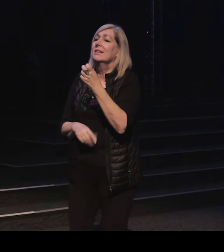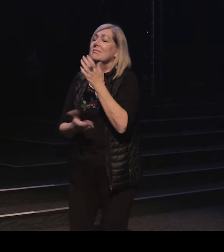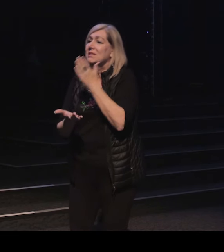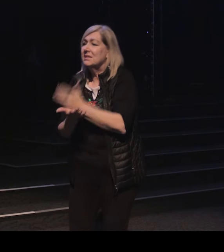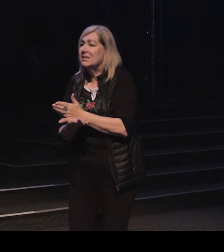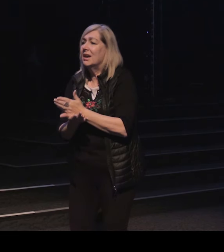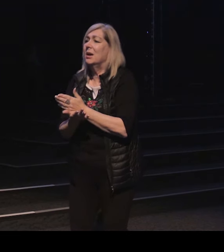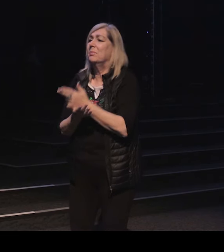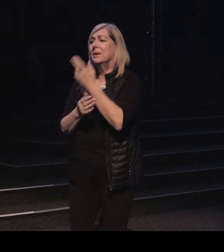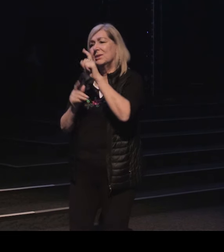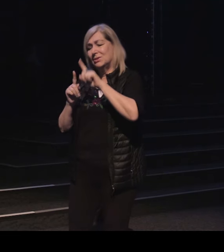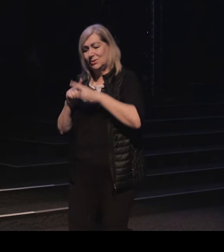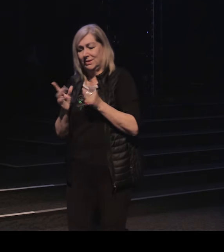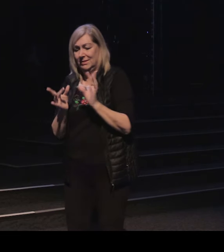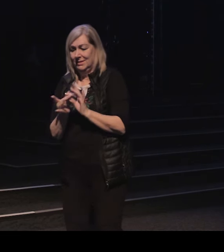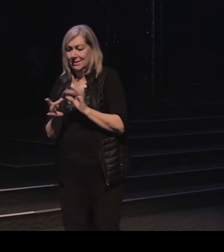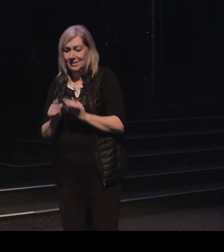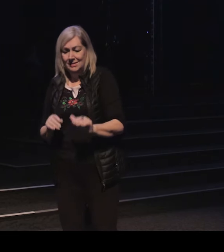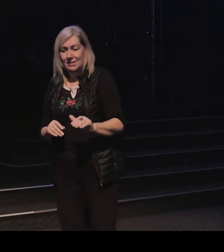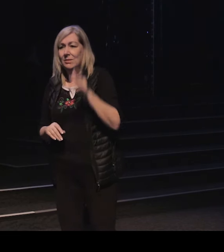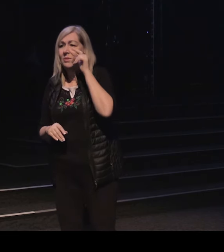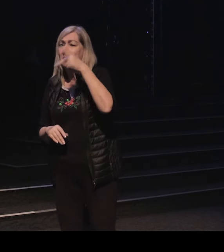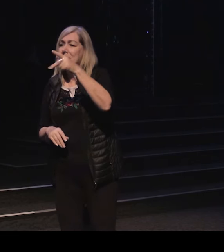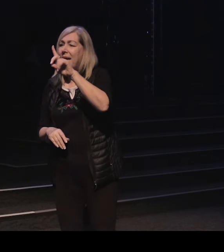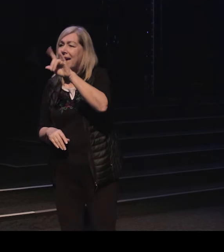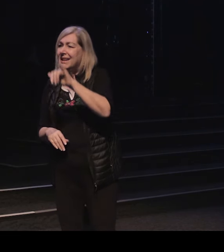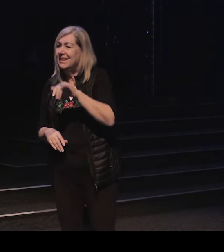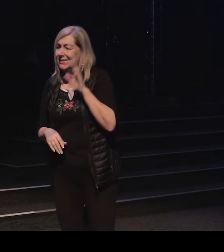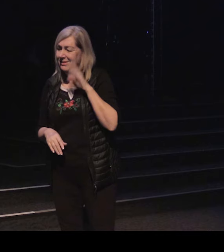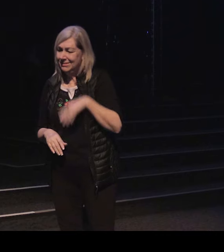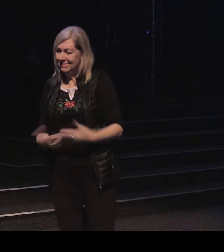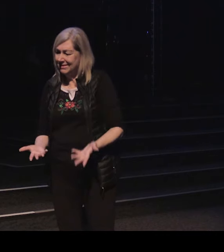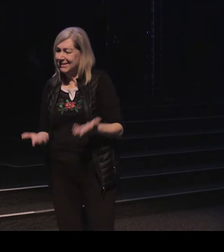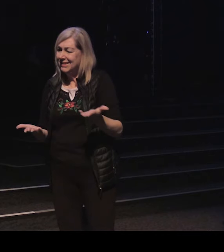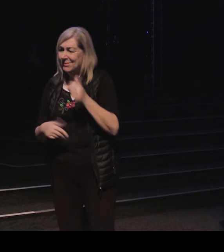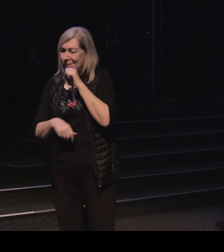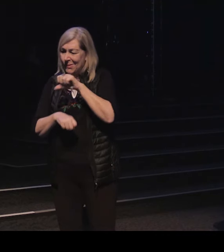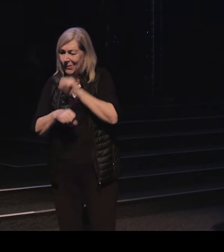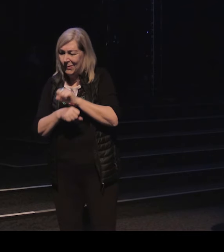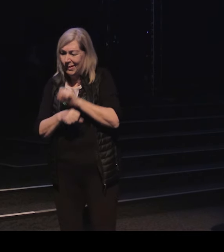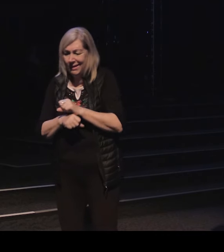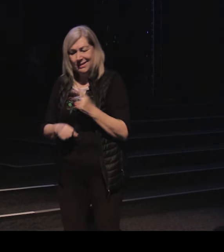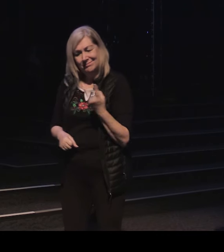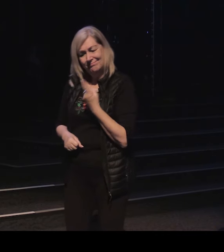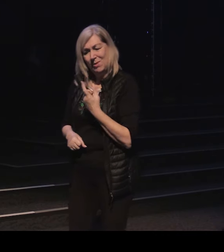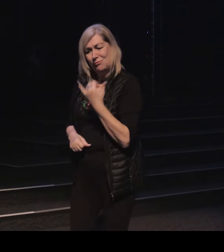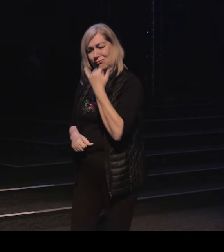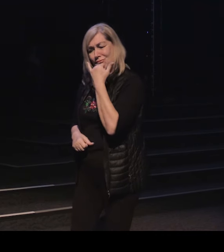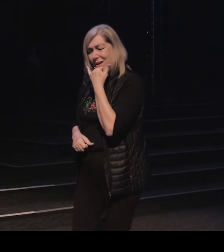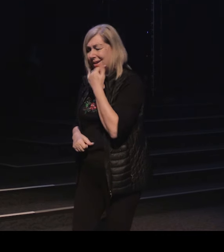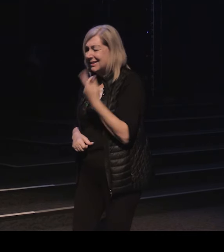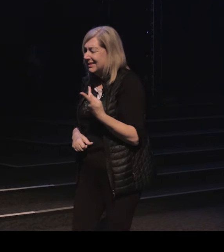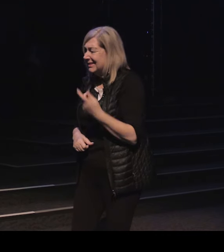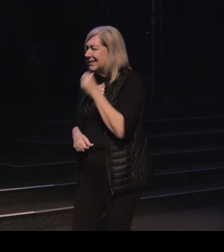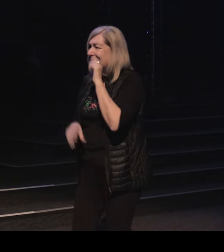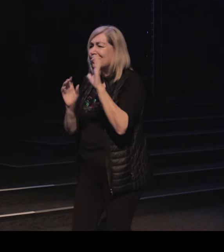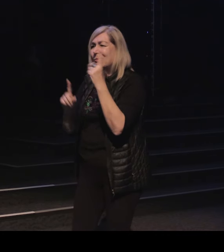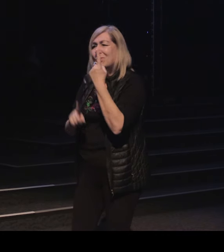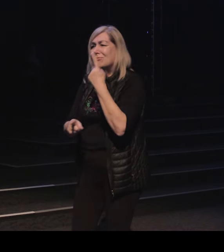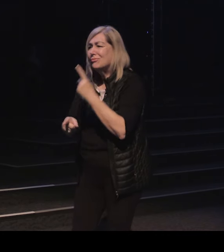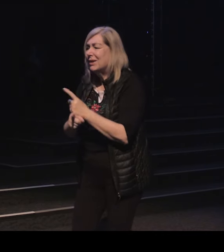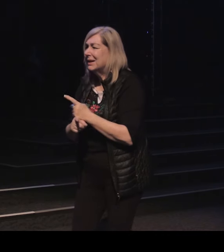to him. He said, "Patty, there's something wrong. We're not doing it right. I'm afraid we have